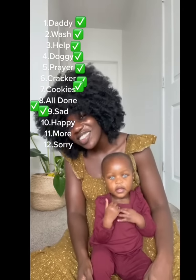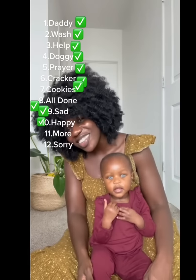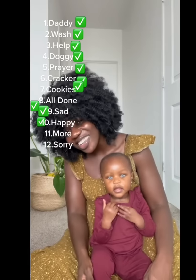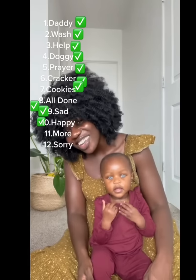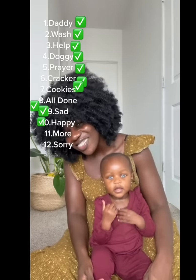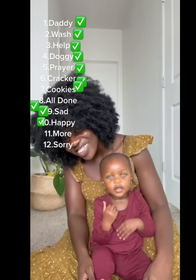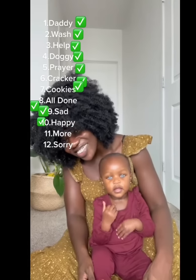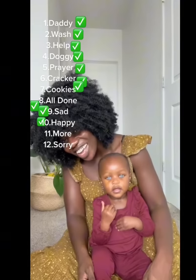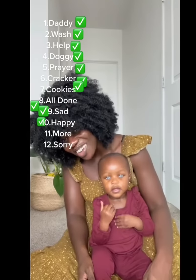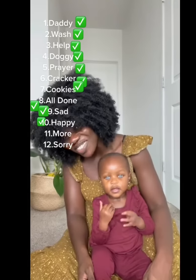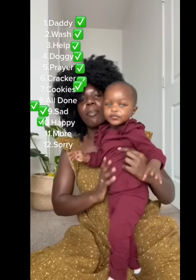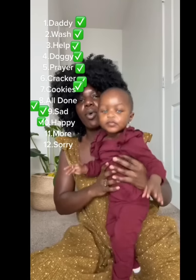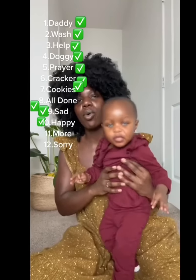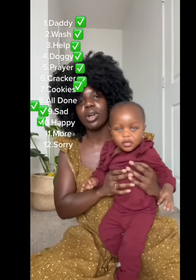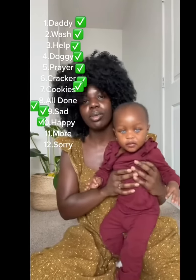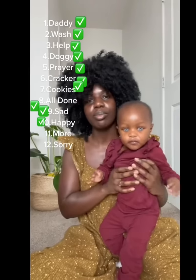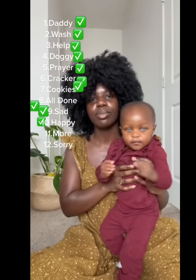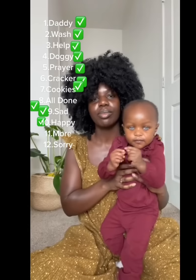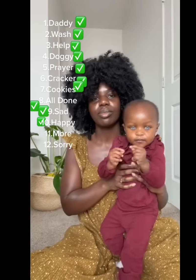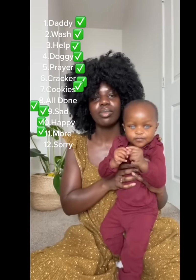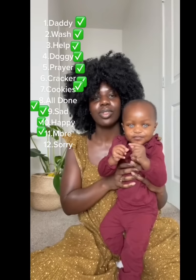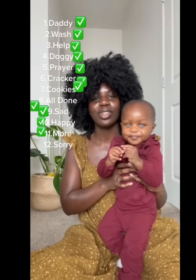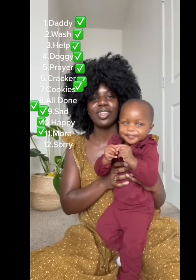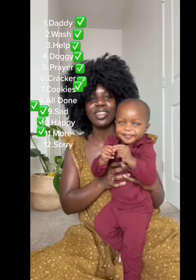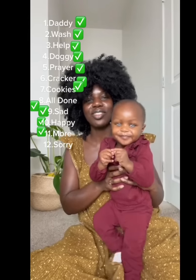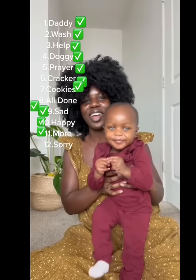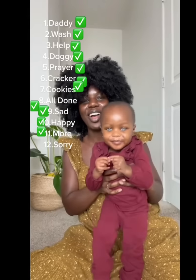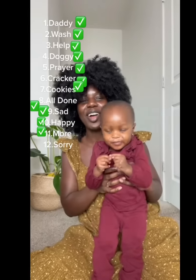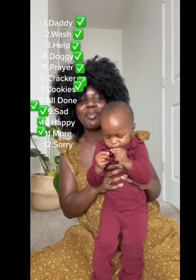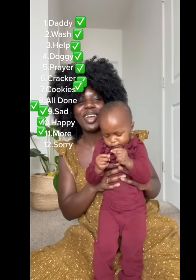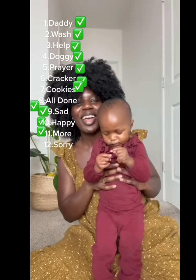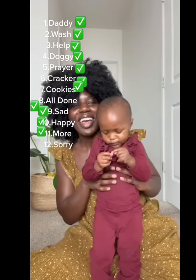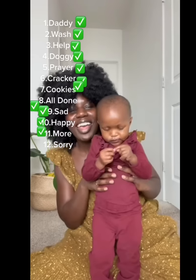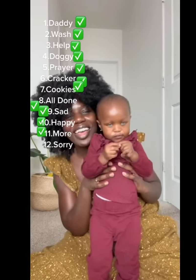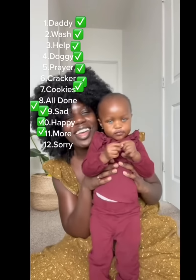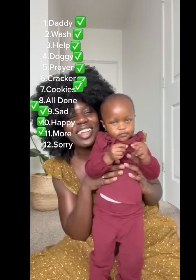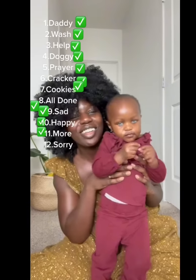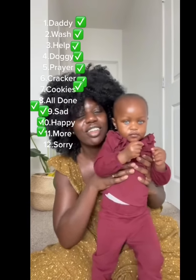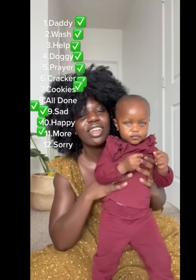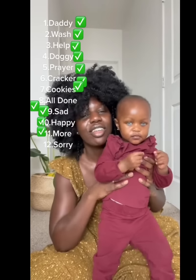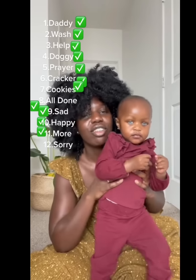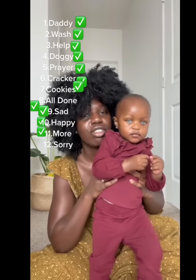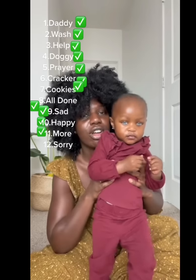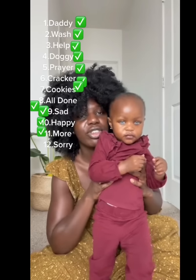where's your happy more good job and sorry